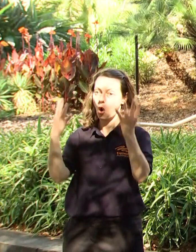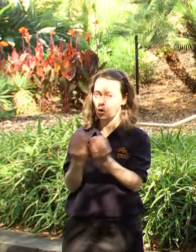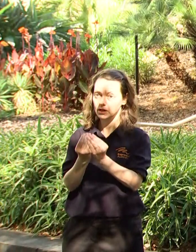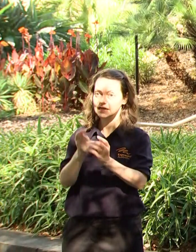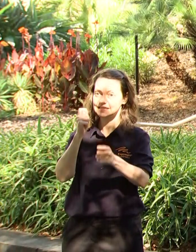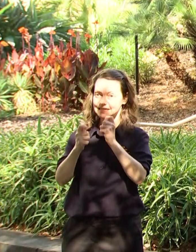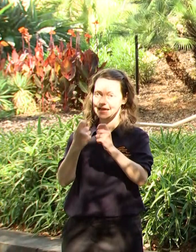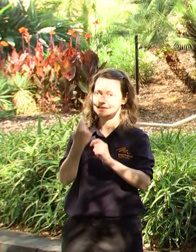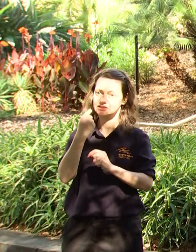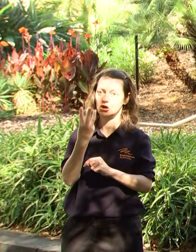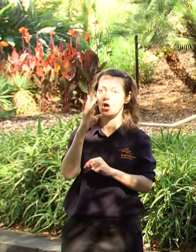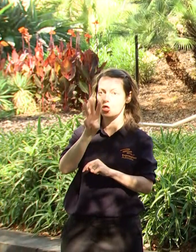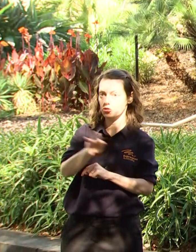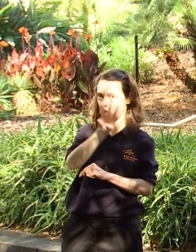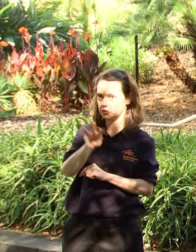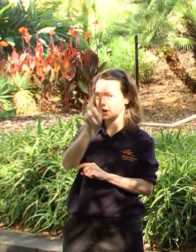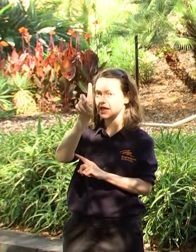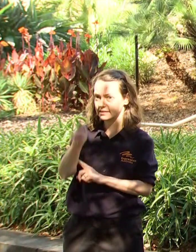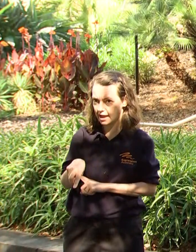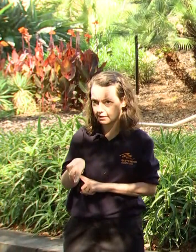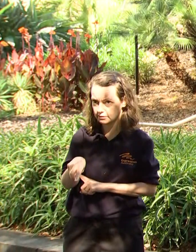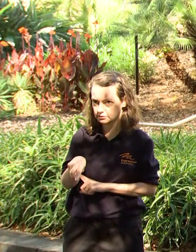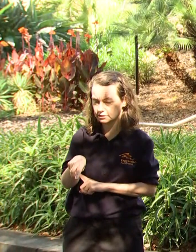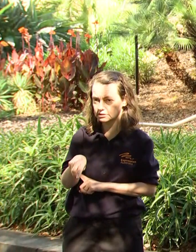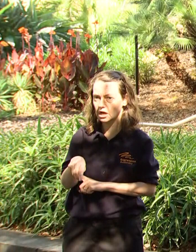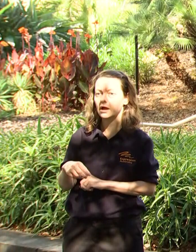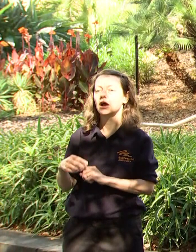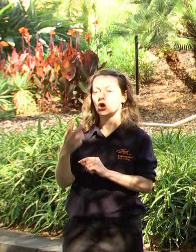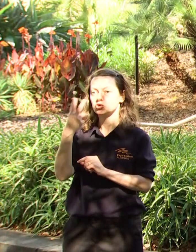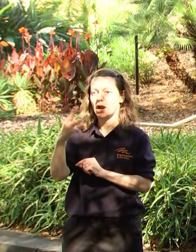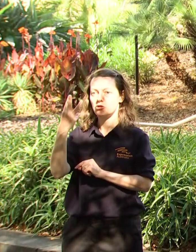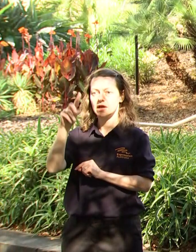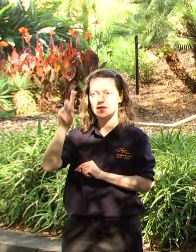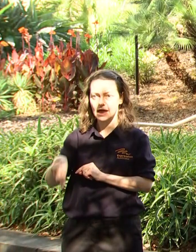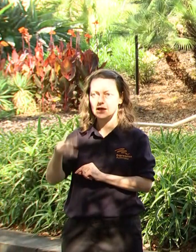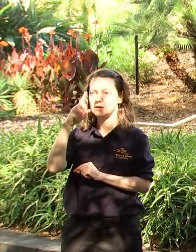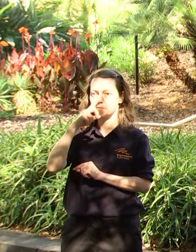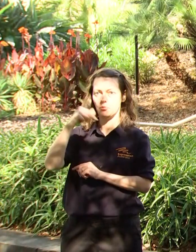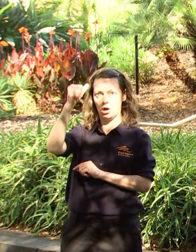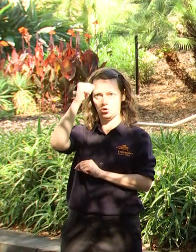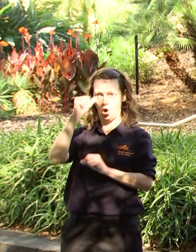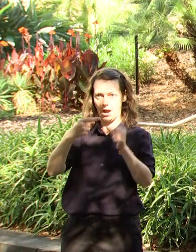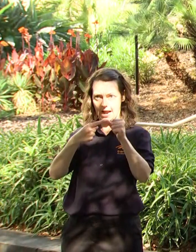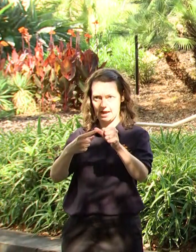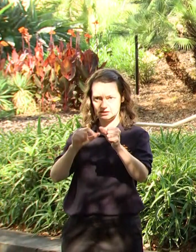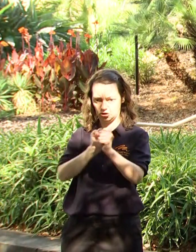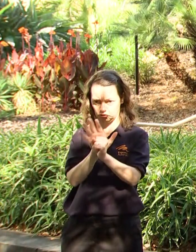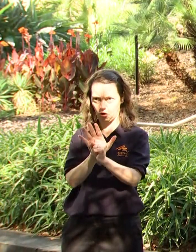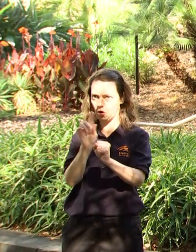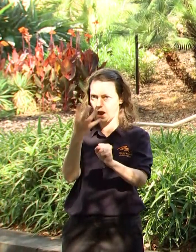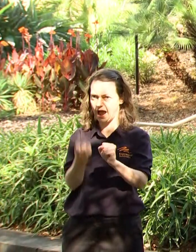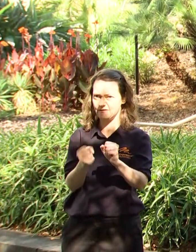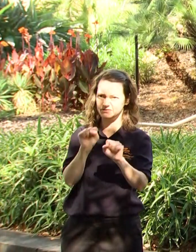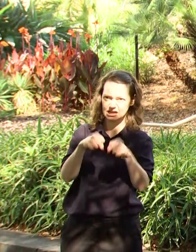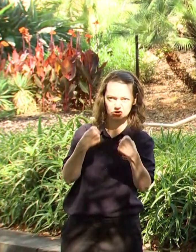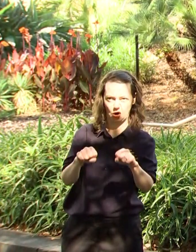received today, so tests done yesterday in the main, 90% of them, will be around 33,000 tests, not the 23,000 that we